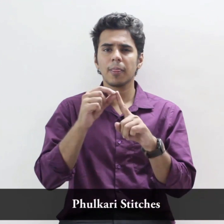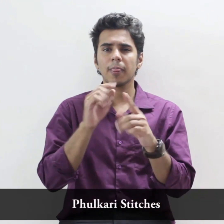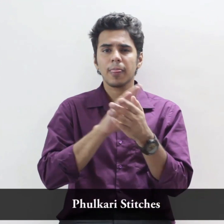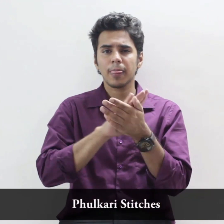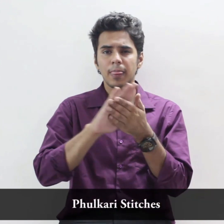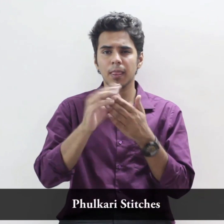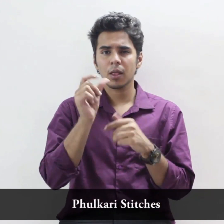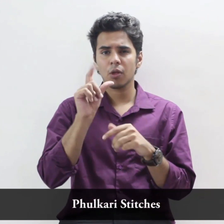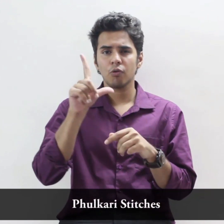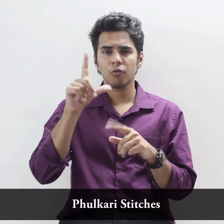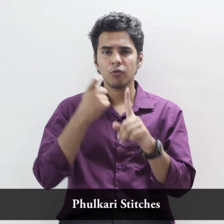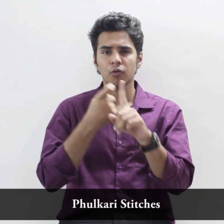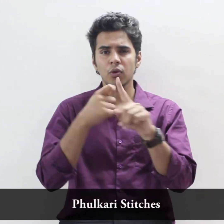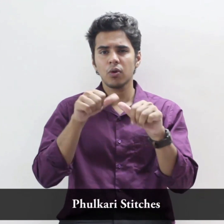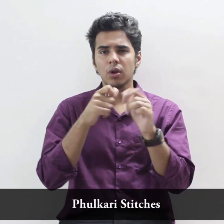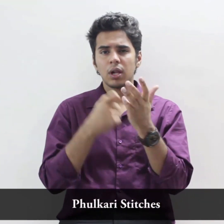Fulkari stitches.